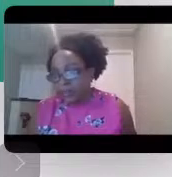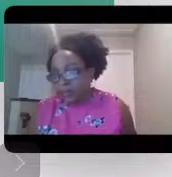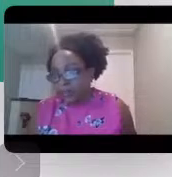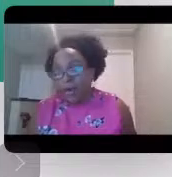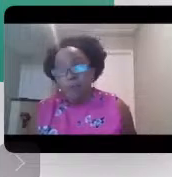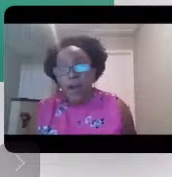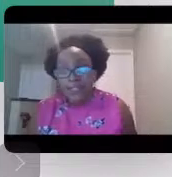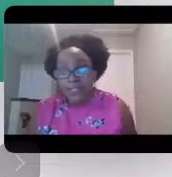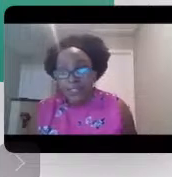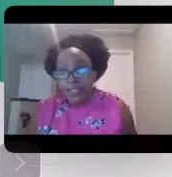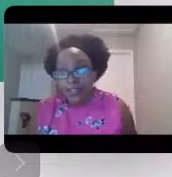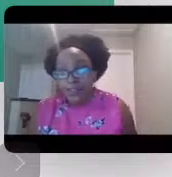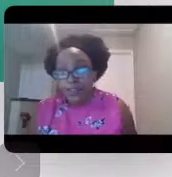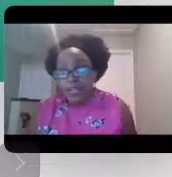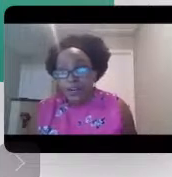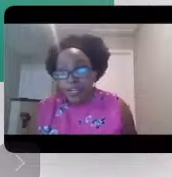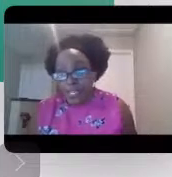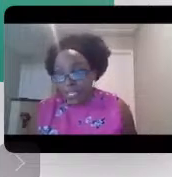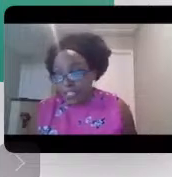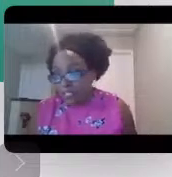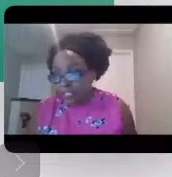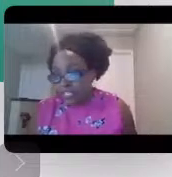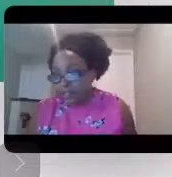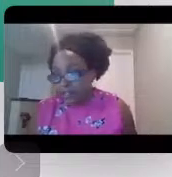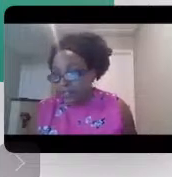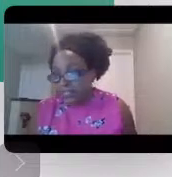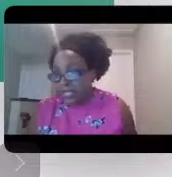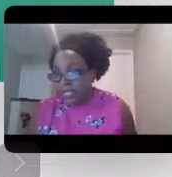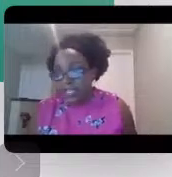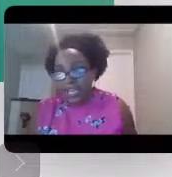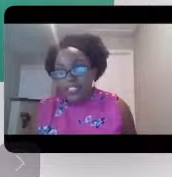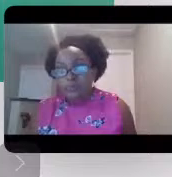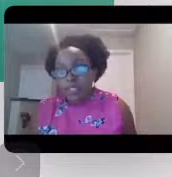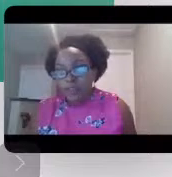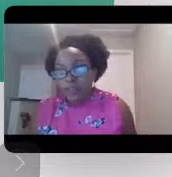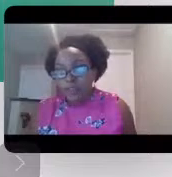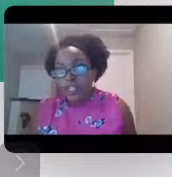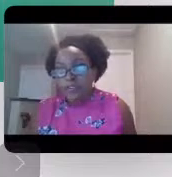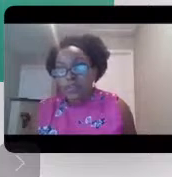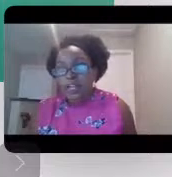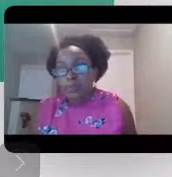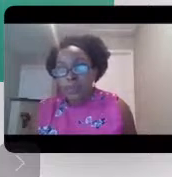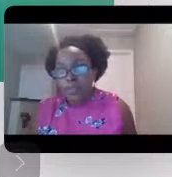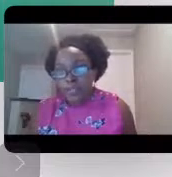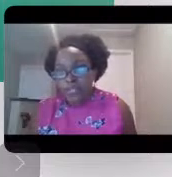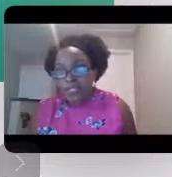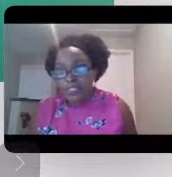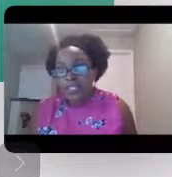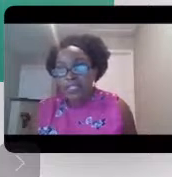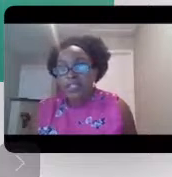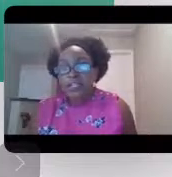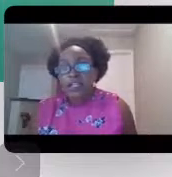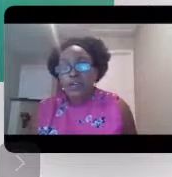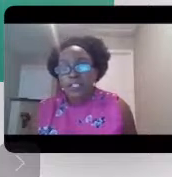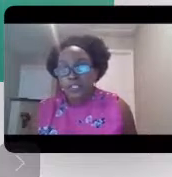to form positive relationships, engaging meaningfully with peers